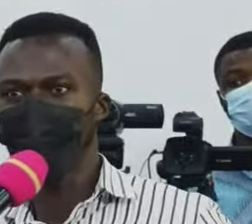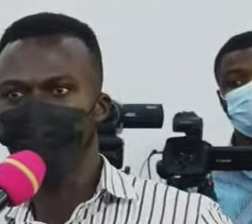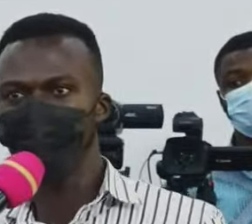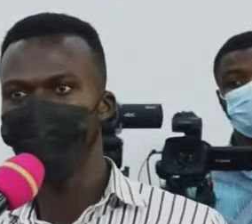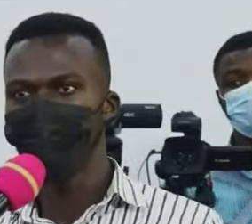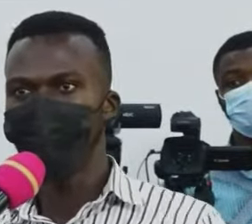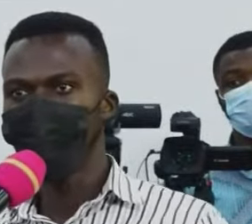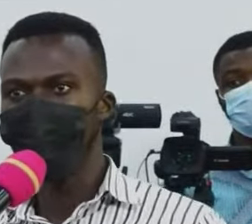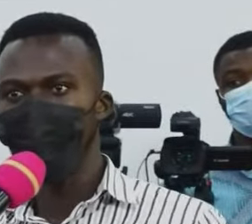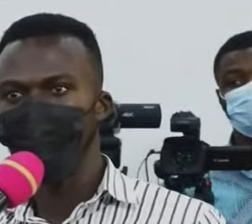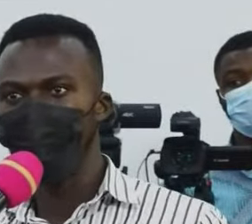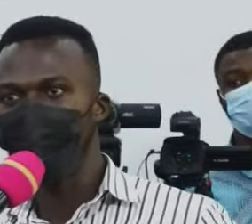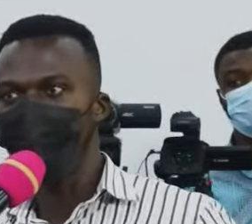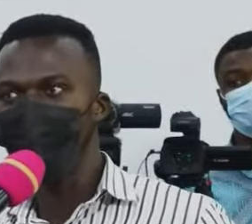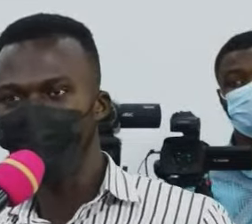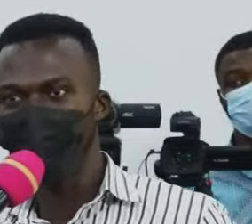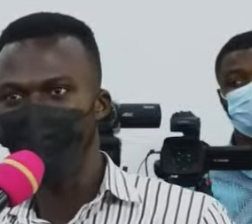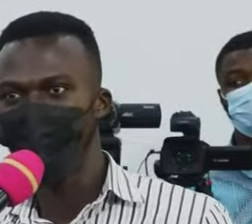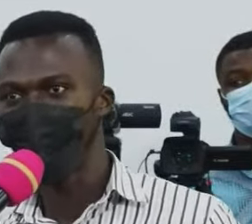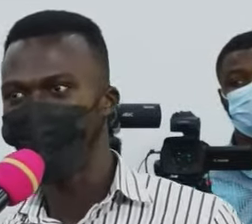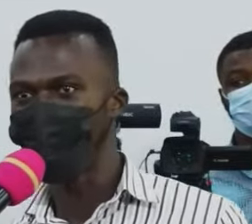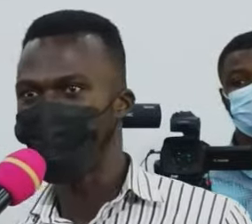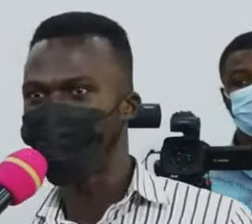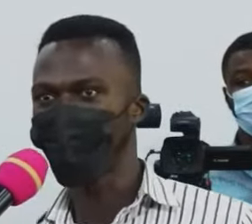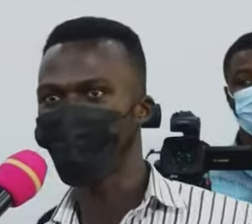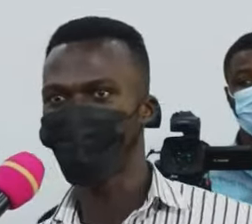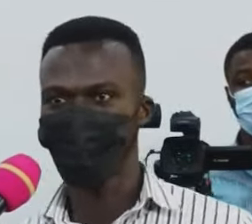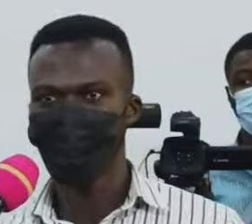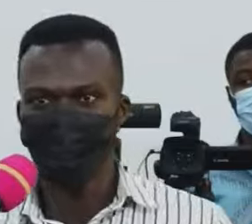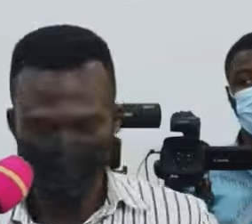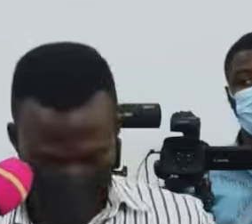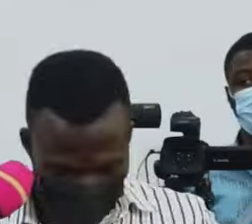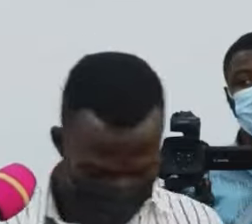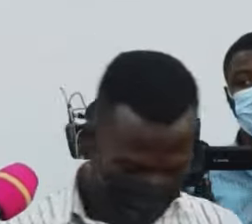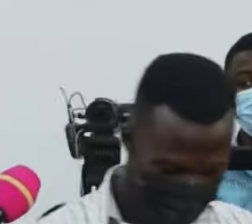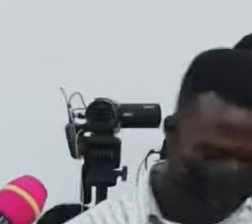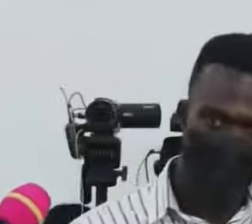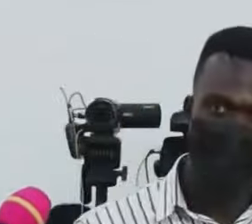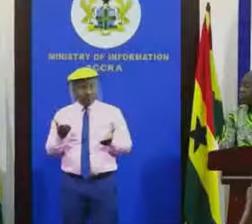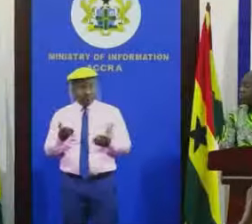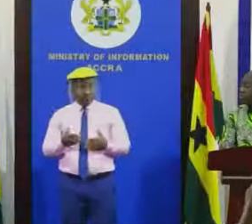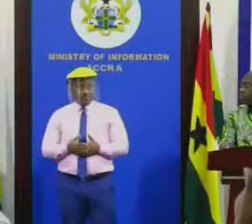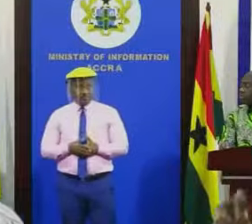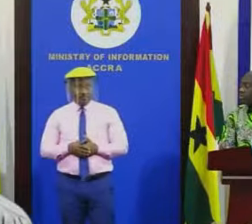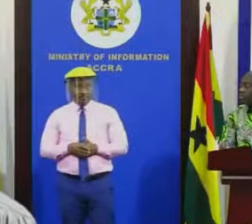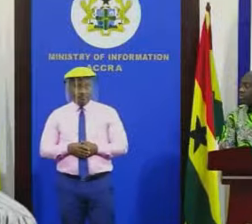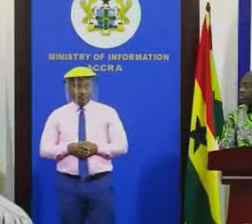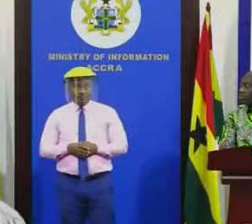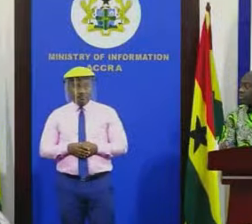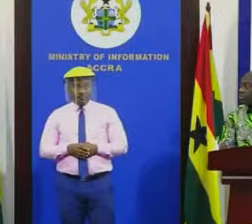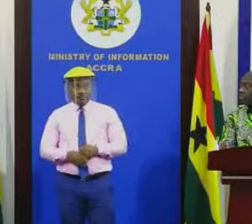have plans to acquire one? Thank you very much. Vessel for economic activity?